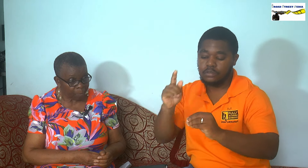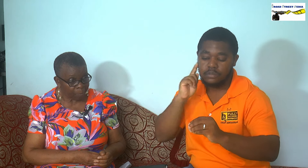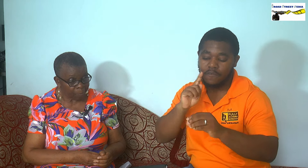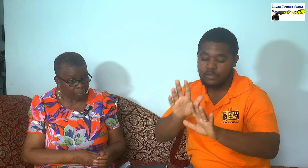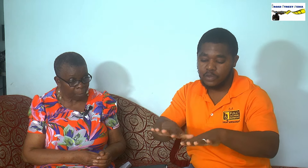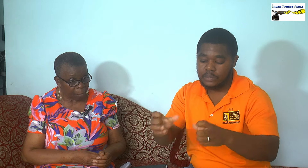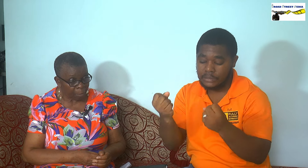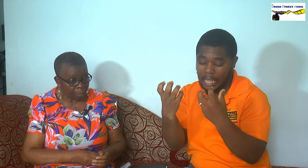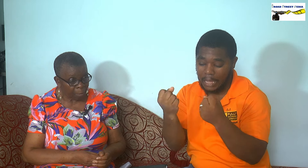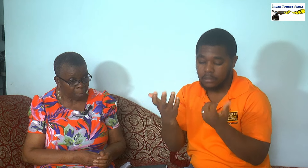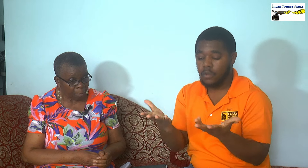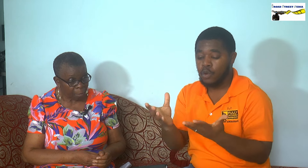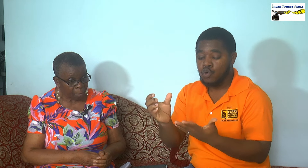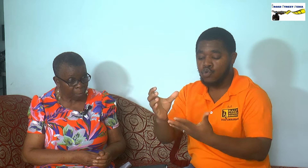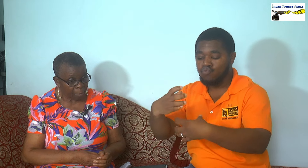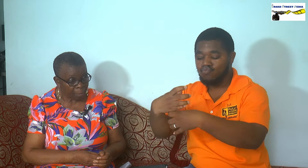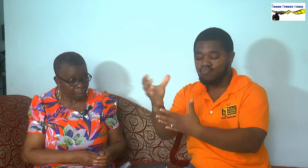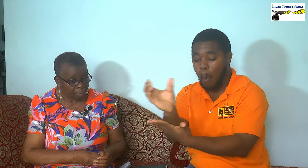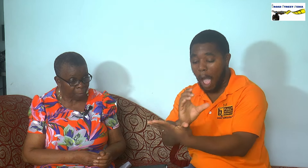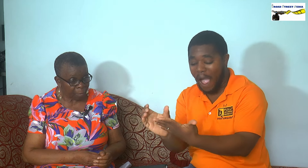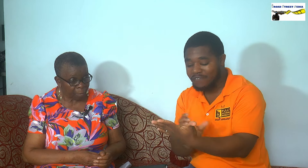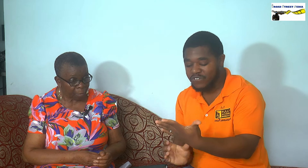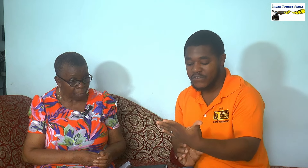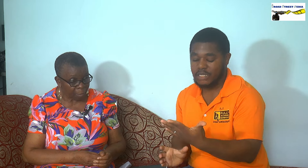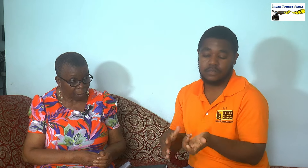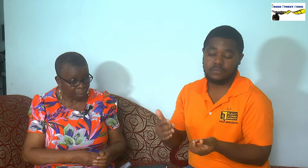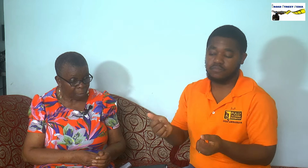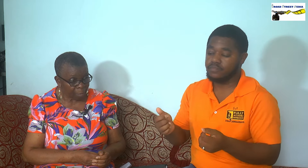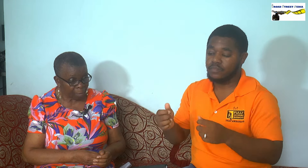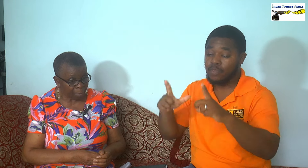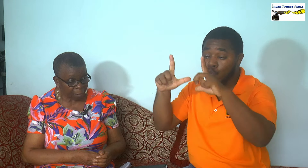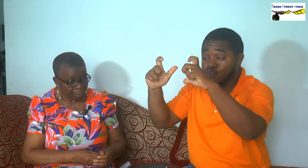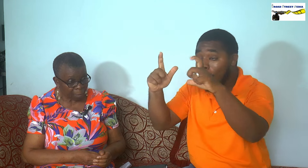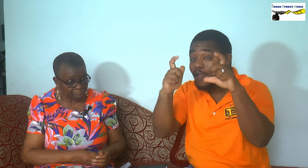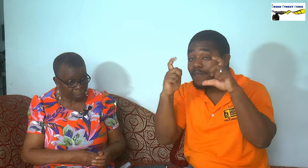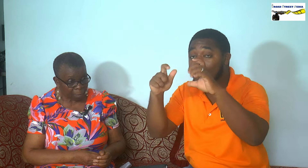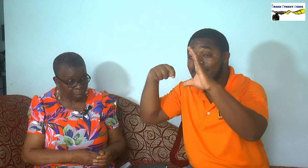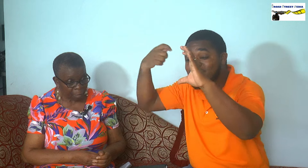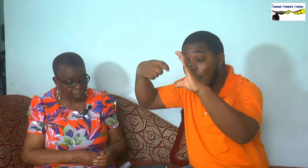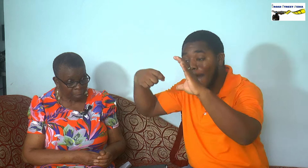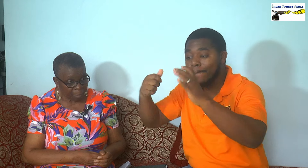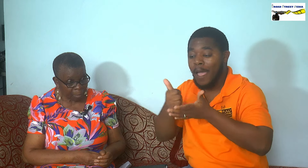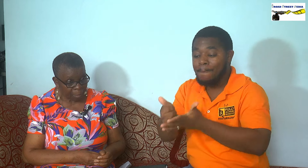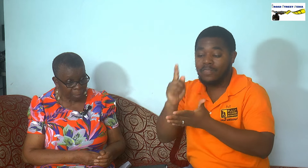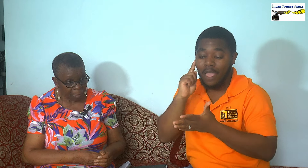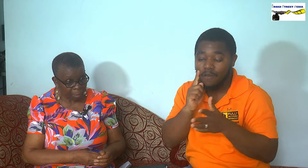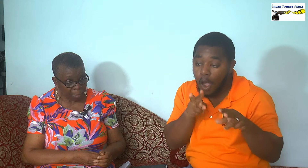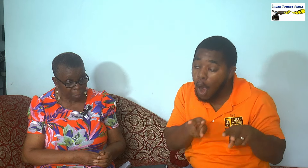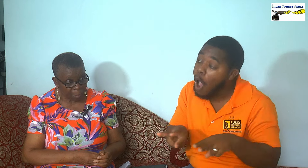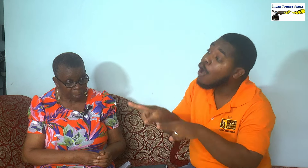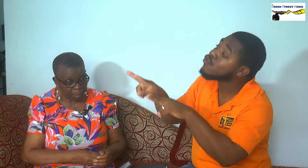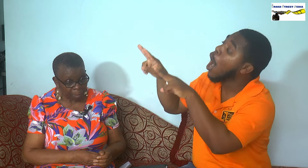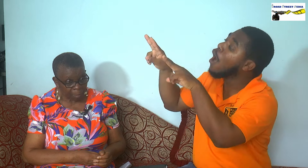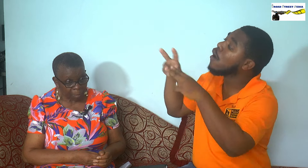people working at the school for the deaf, teaching perhaps craft, photography, filming, helping the deaf to